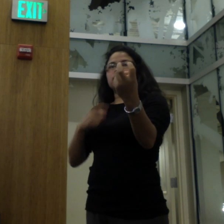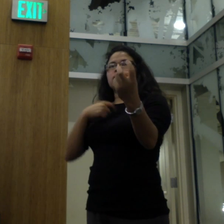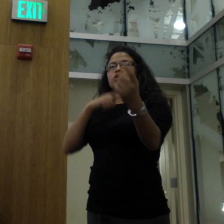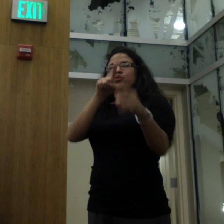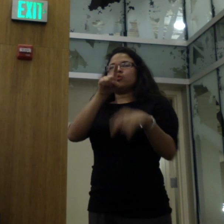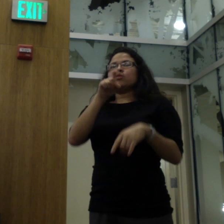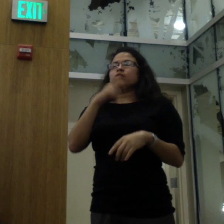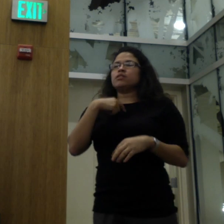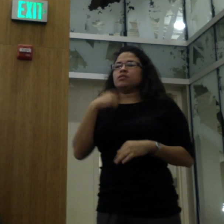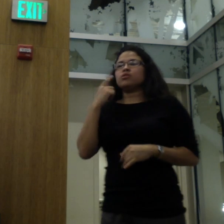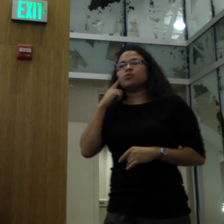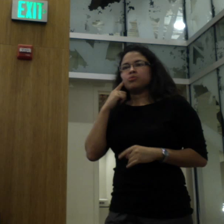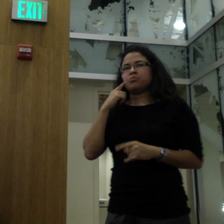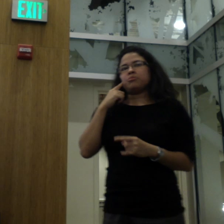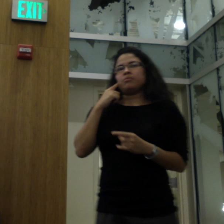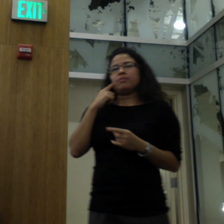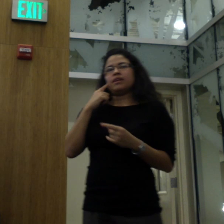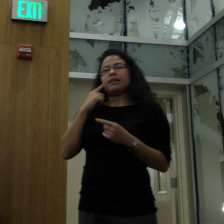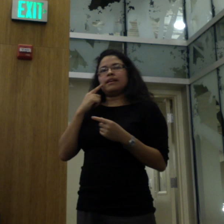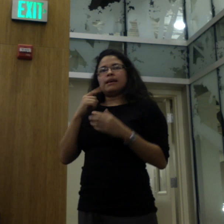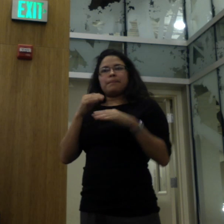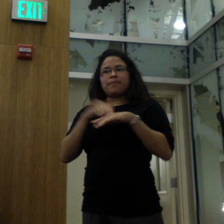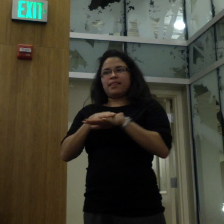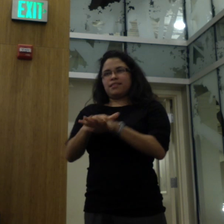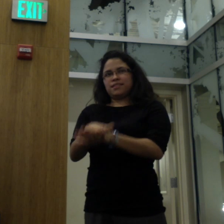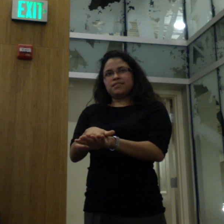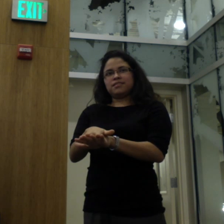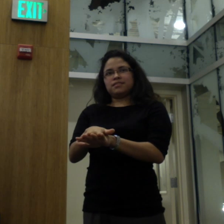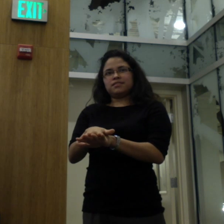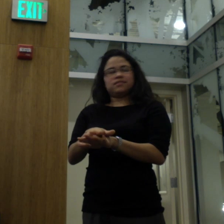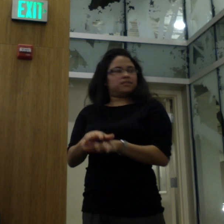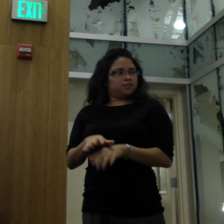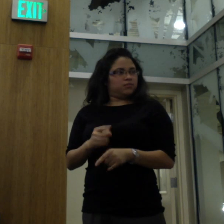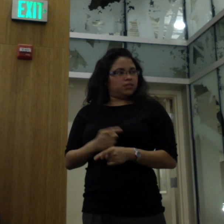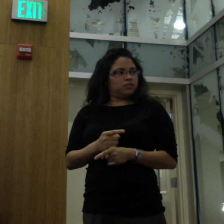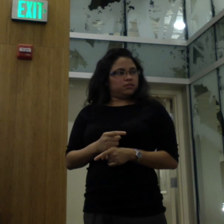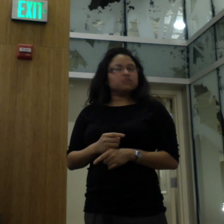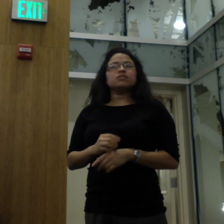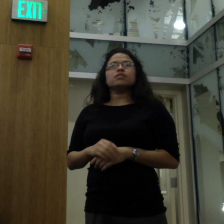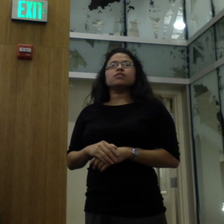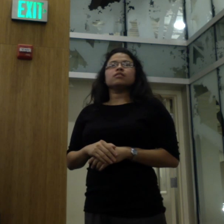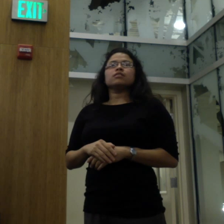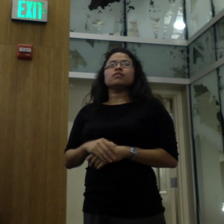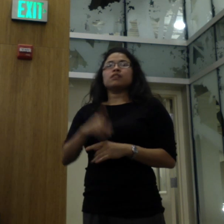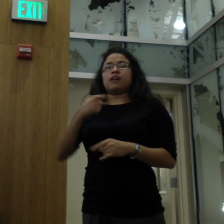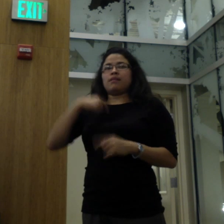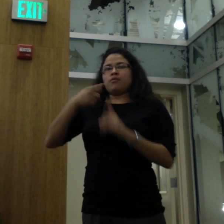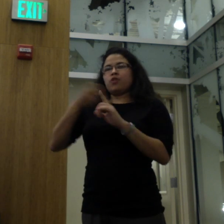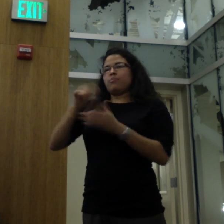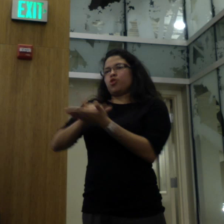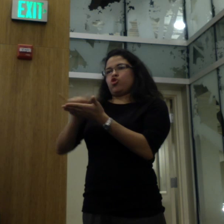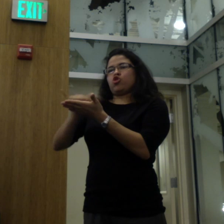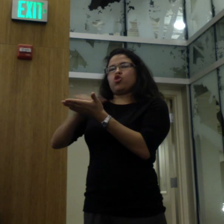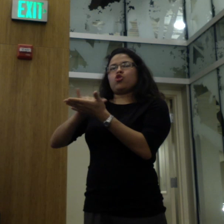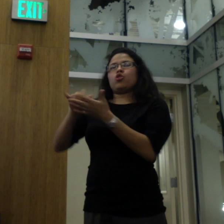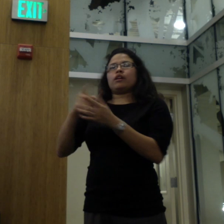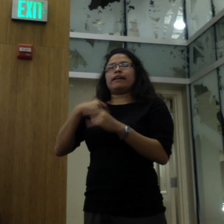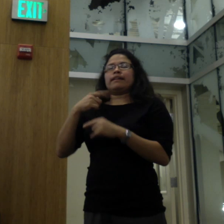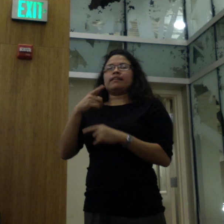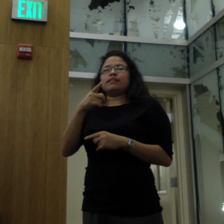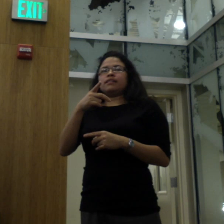New York, and my cousin lives in Jersey, so during Hurricane Sandy, Yeah. she said she was looking for gas and she couldn't find it. Her house had